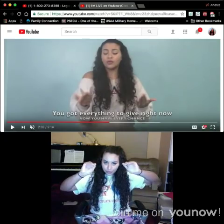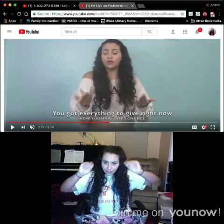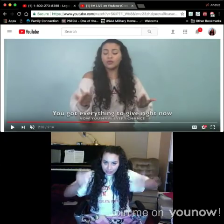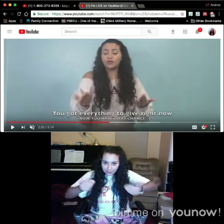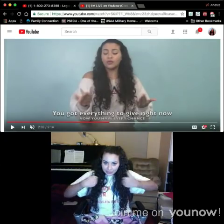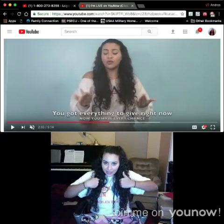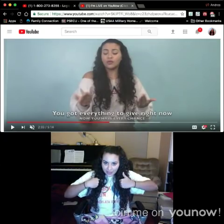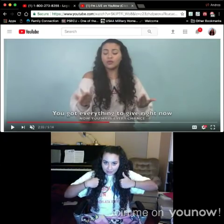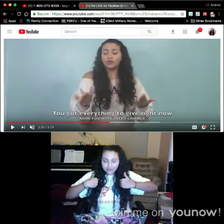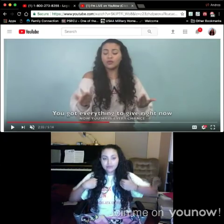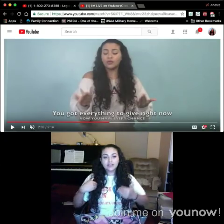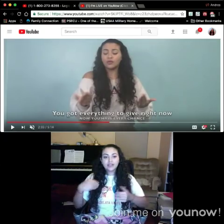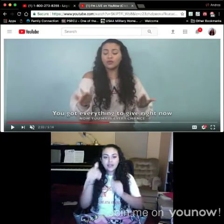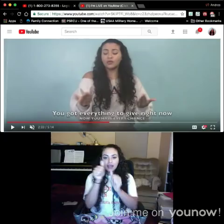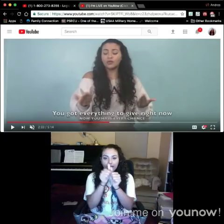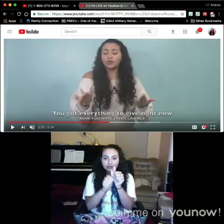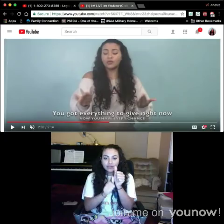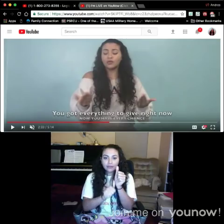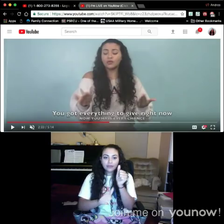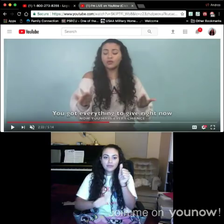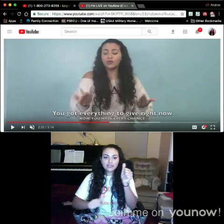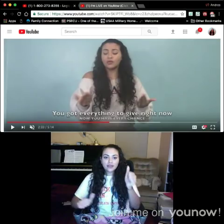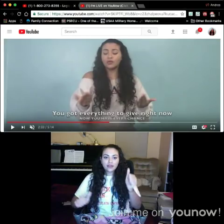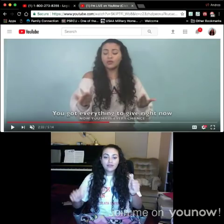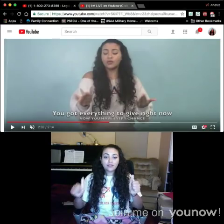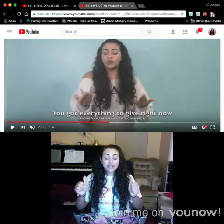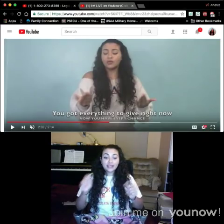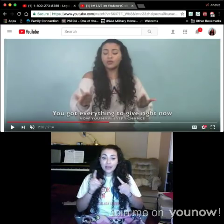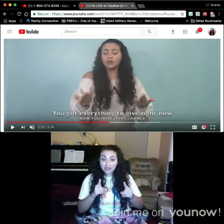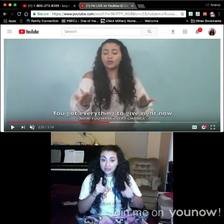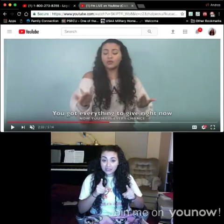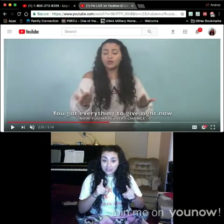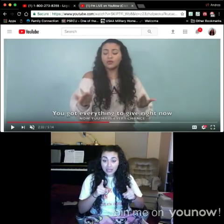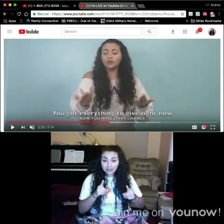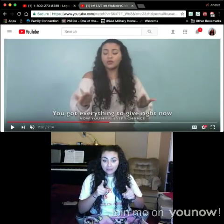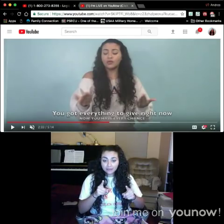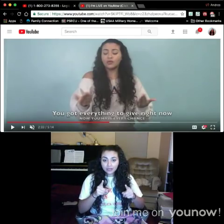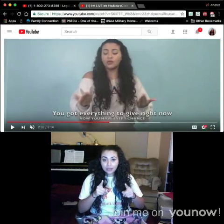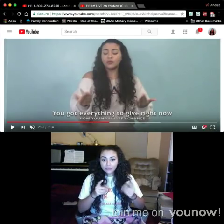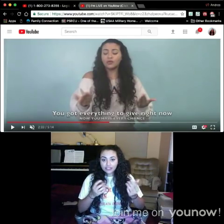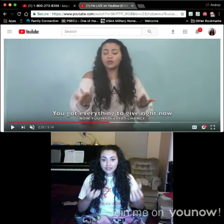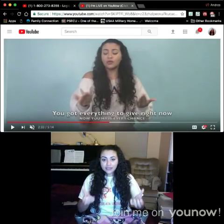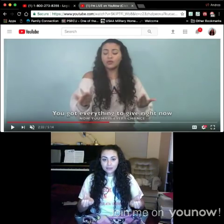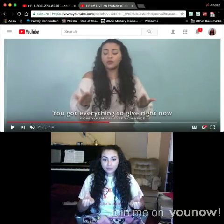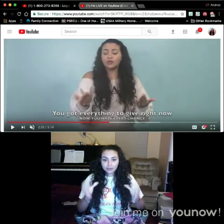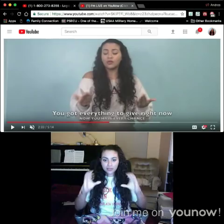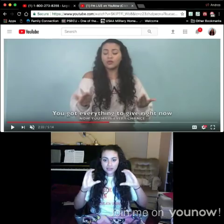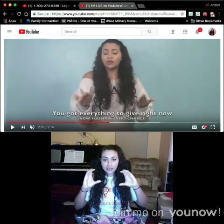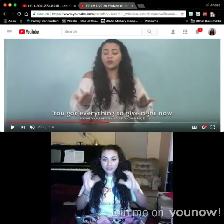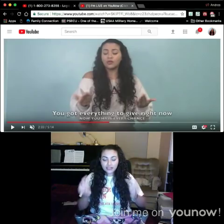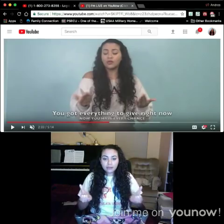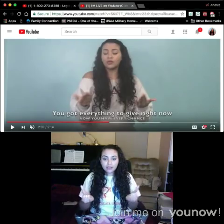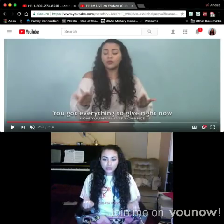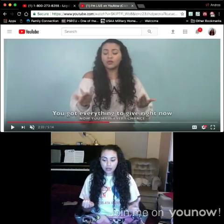curved hand shapes. Have every, rub your thumbs together. And for chance, I messed up this sign. For chance, it's supposed to be a C